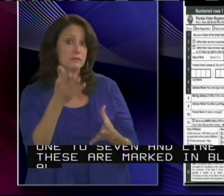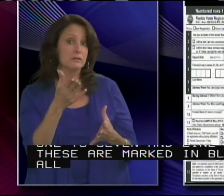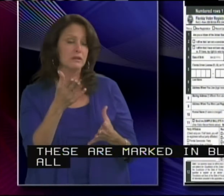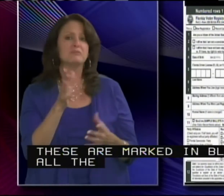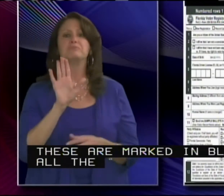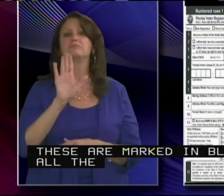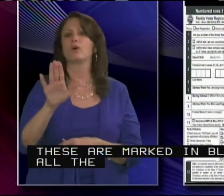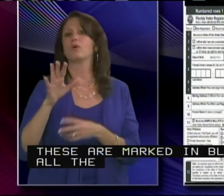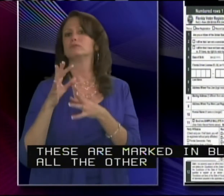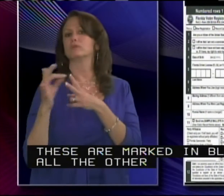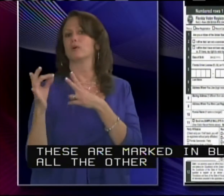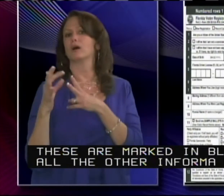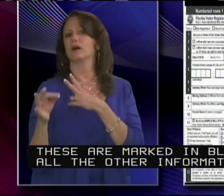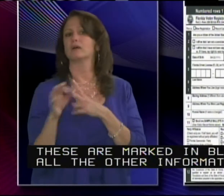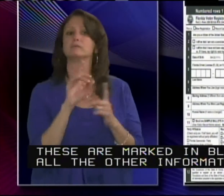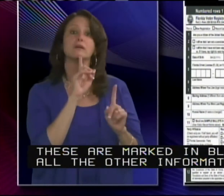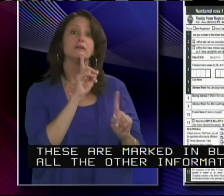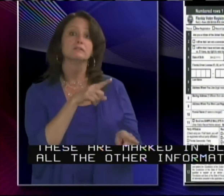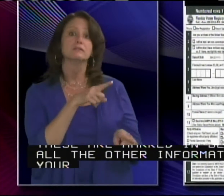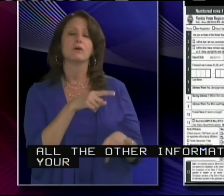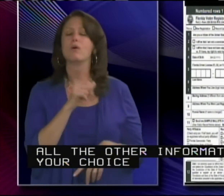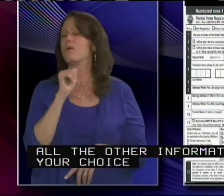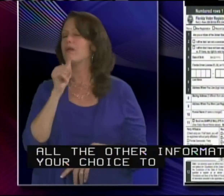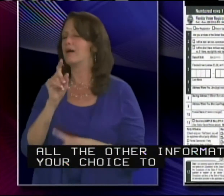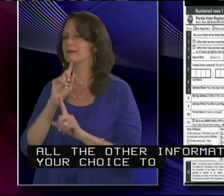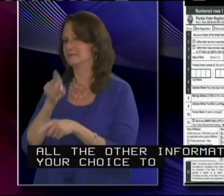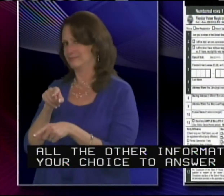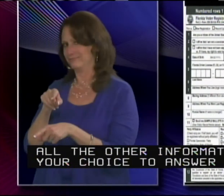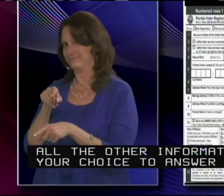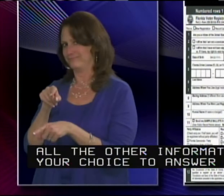your choice to answer or not answer.